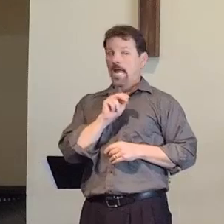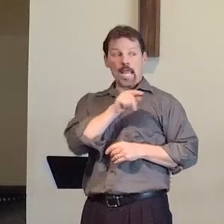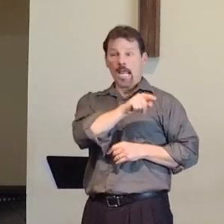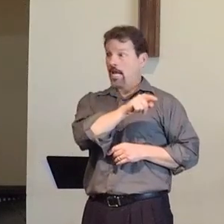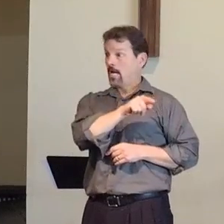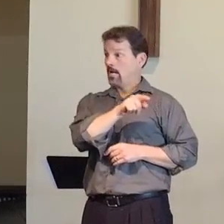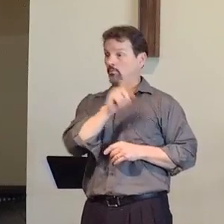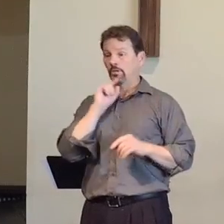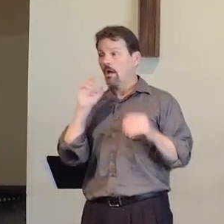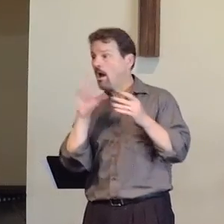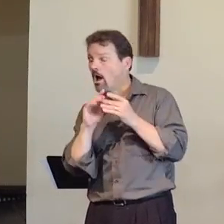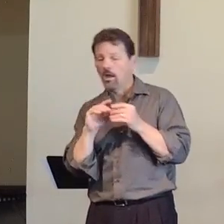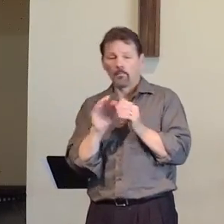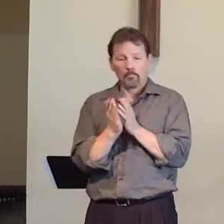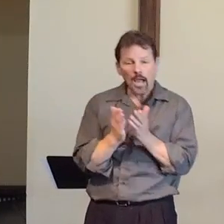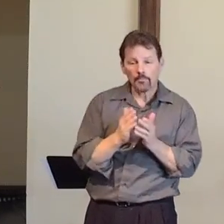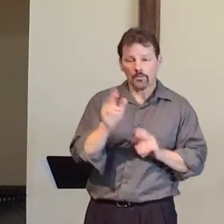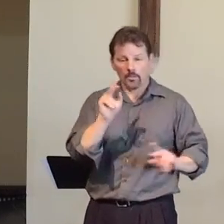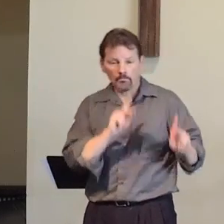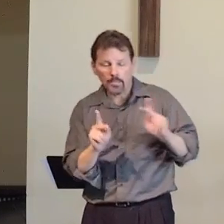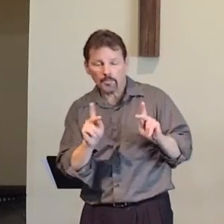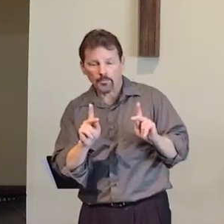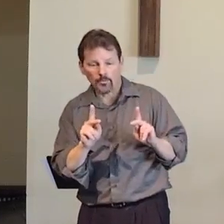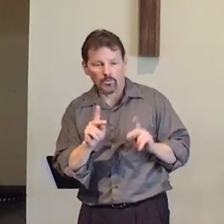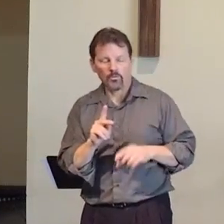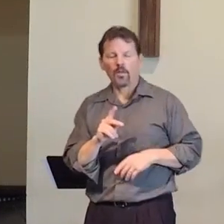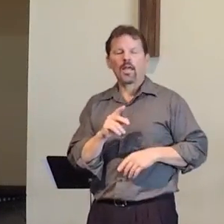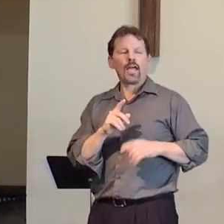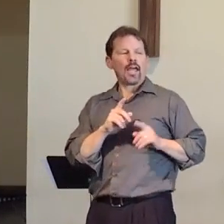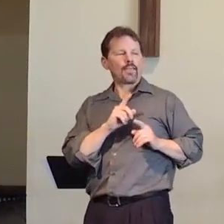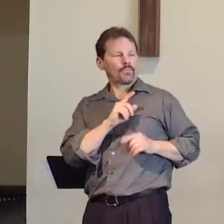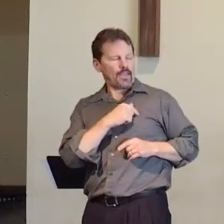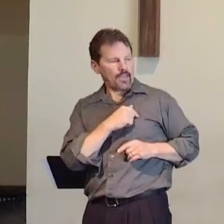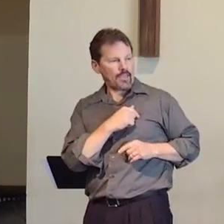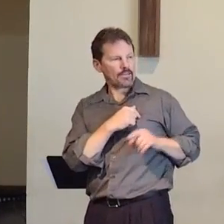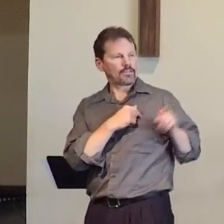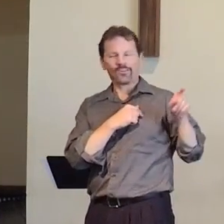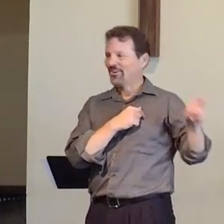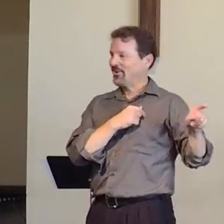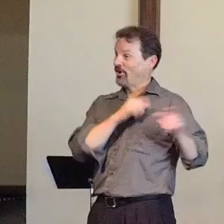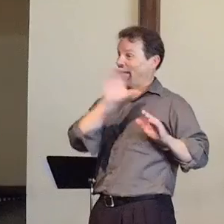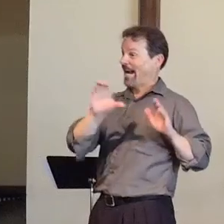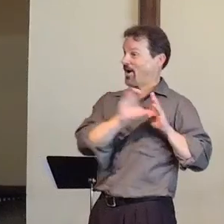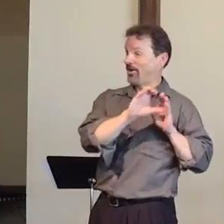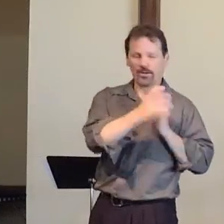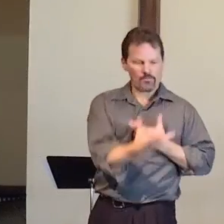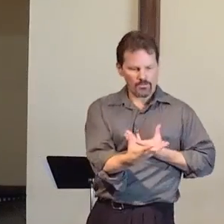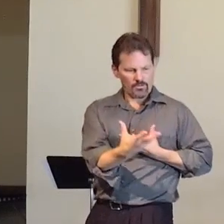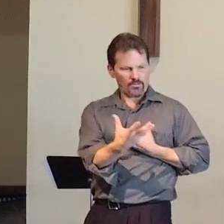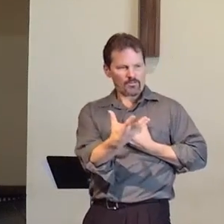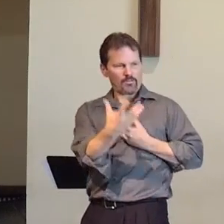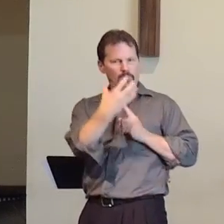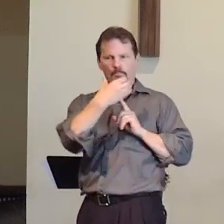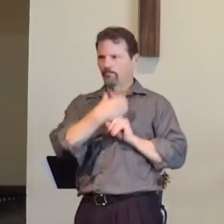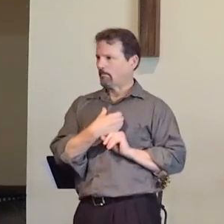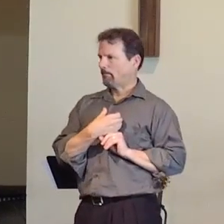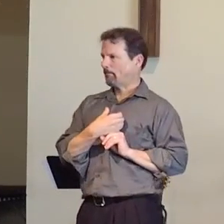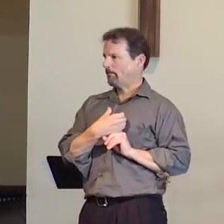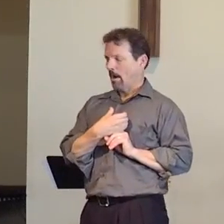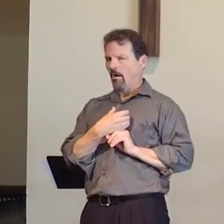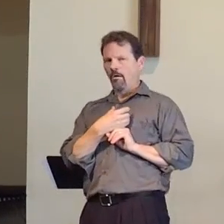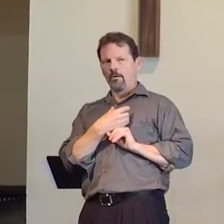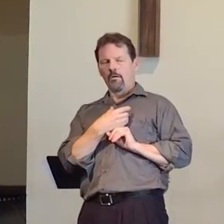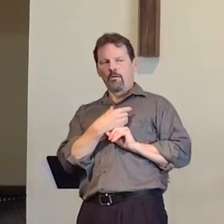that, but to be able to sort of try that on and just be Anne, and it was a realization that, oh my gosh, this stuff is real.